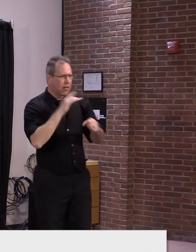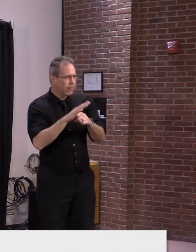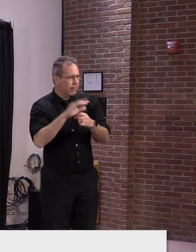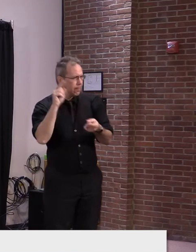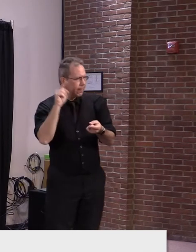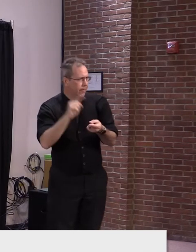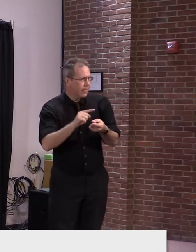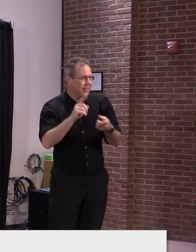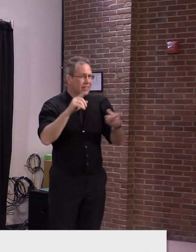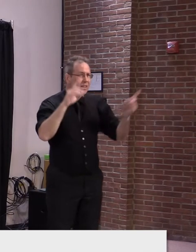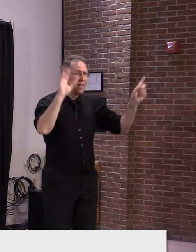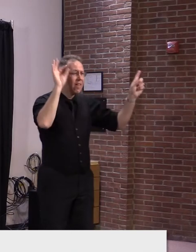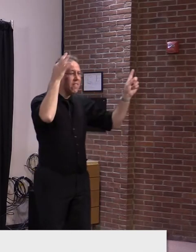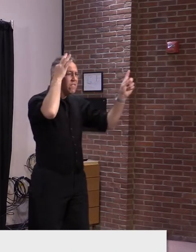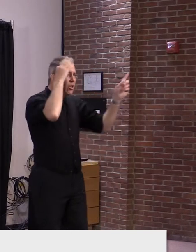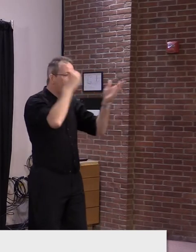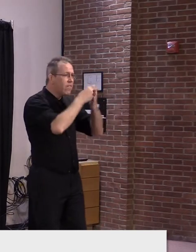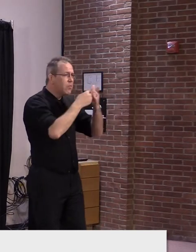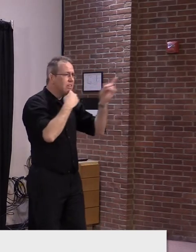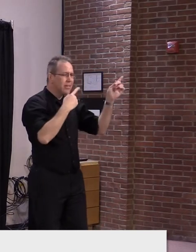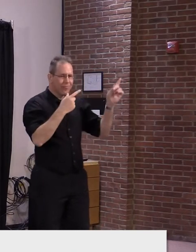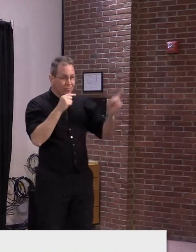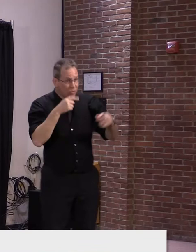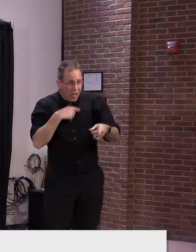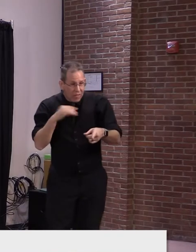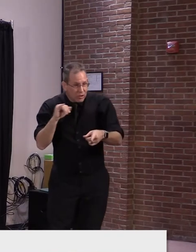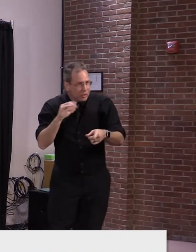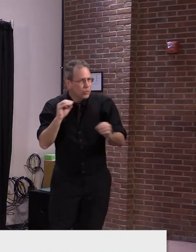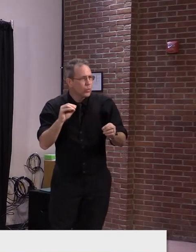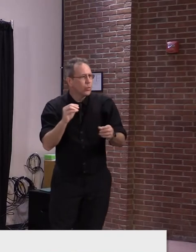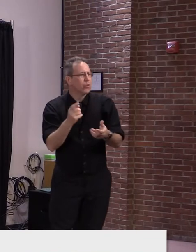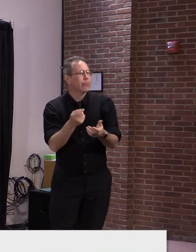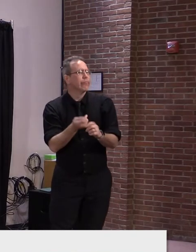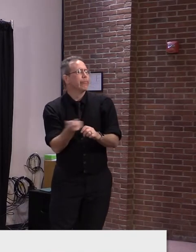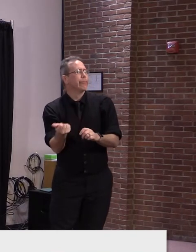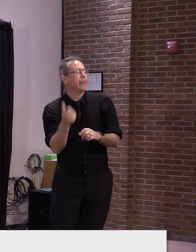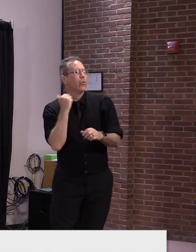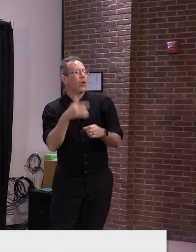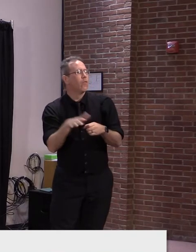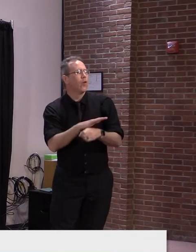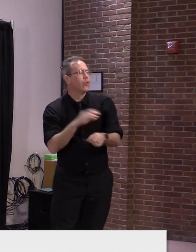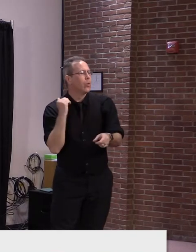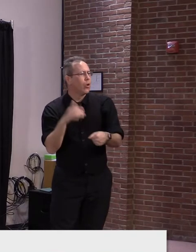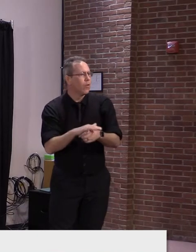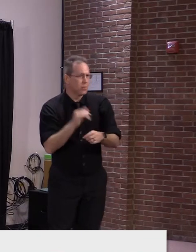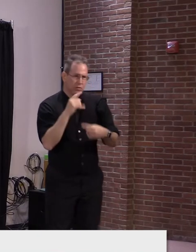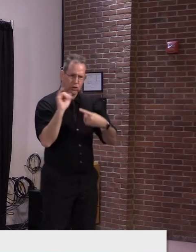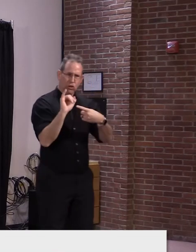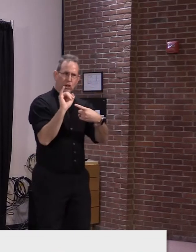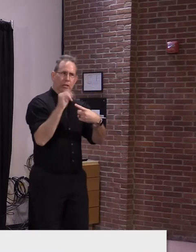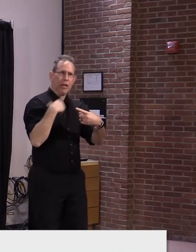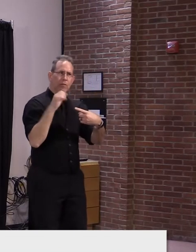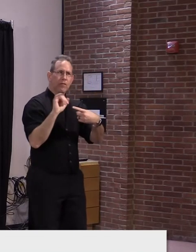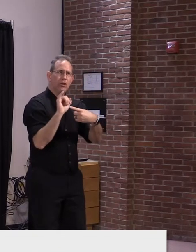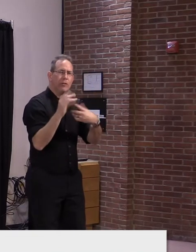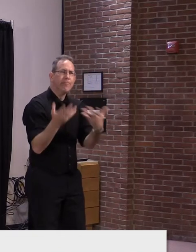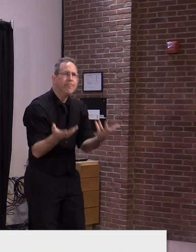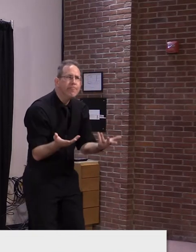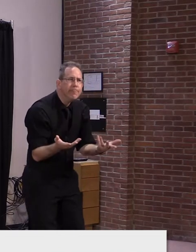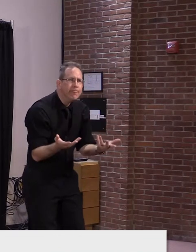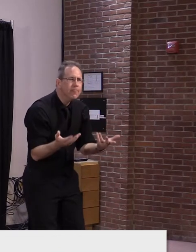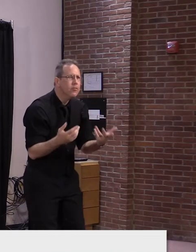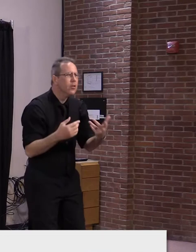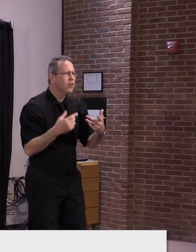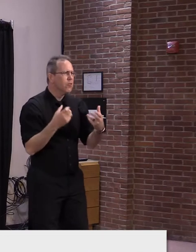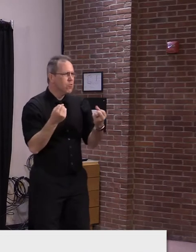for uninsured people to cover their testing, treatment, and vaccination, I believe. How will this